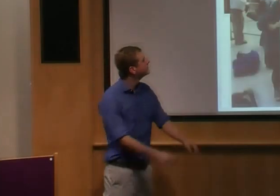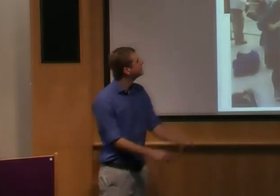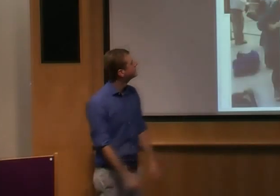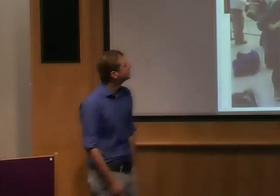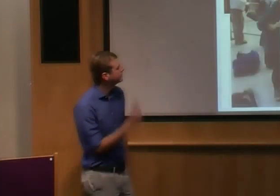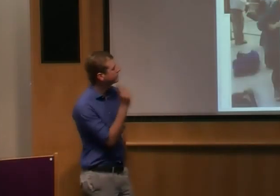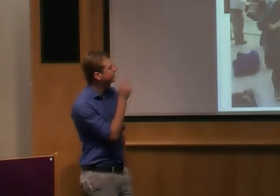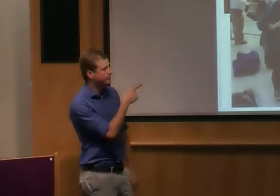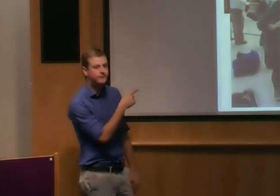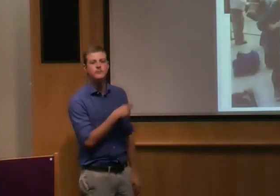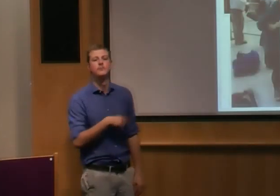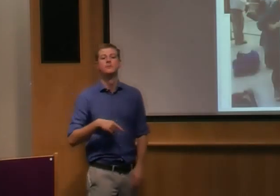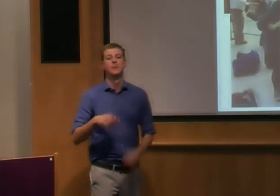time.